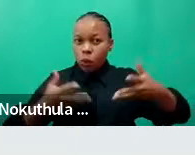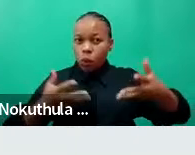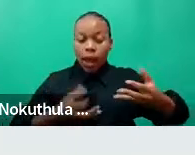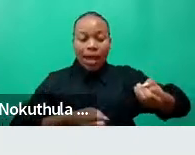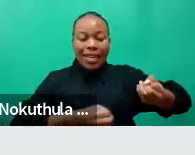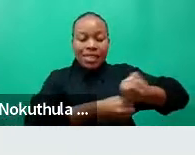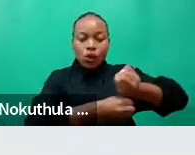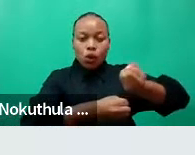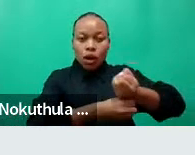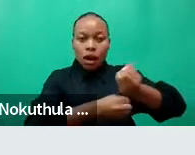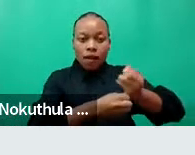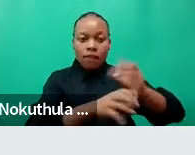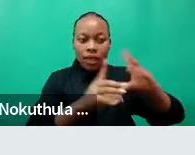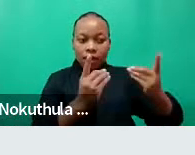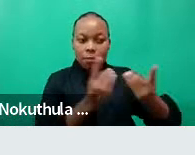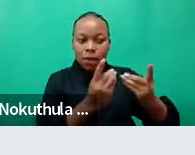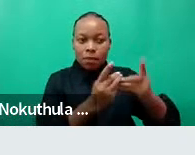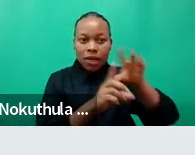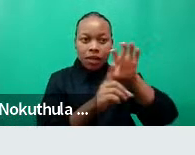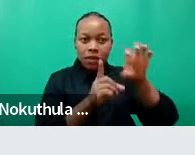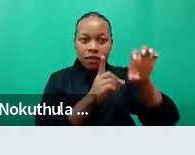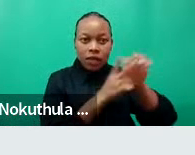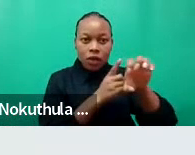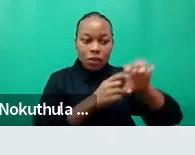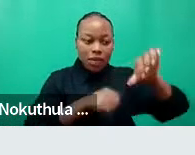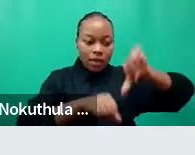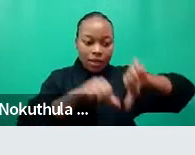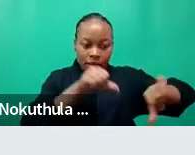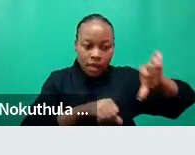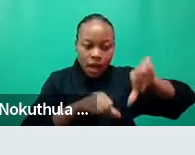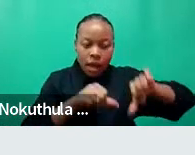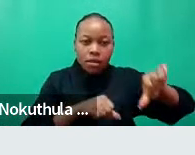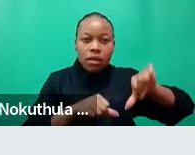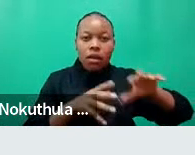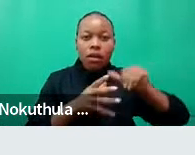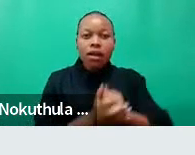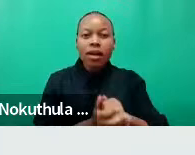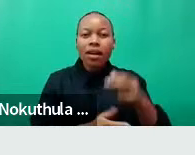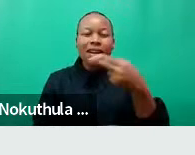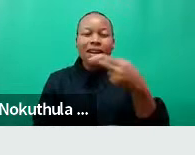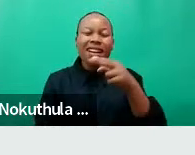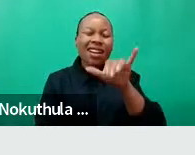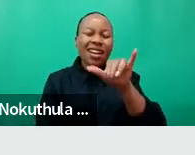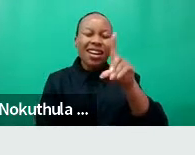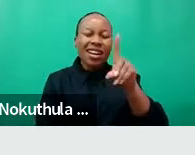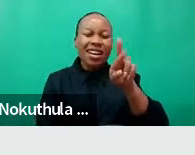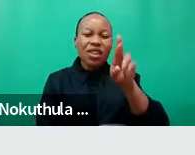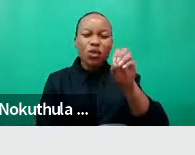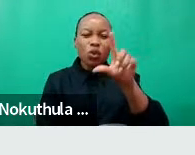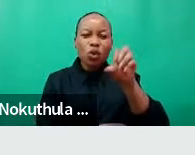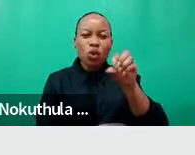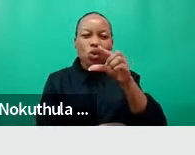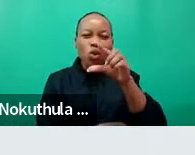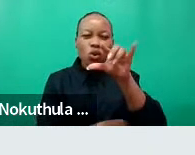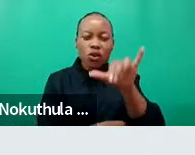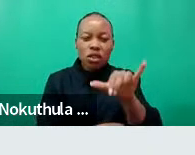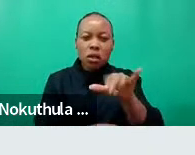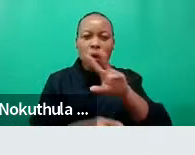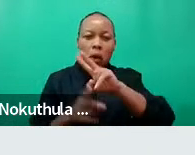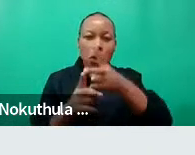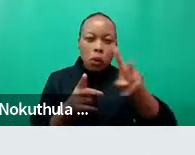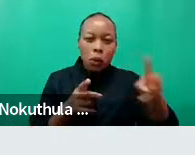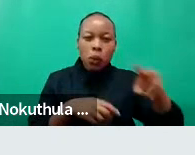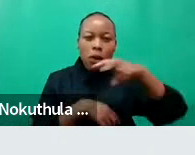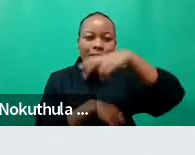science, obviously within the agricultural fields as well, hydrology. A lot of those disciplines do field trips, but I'm